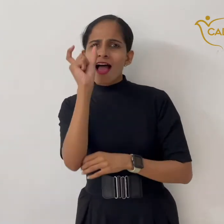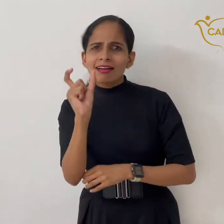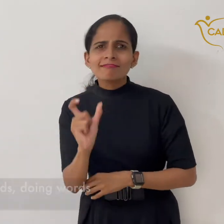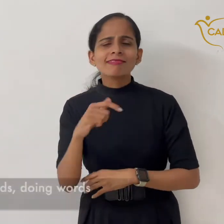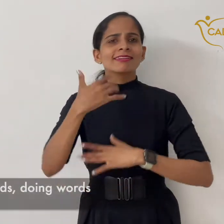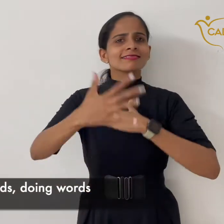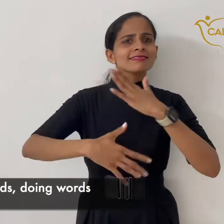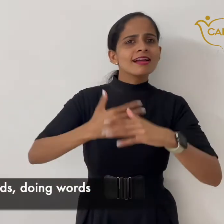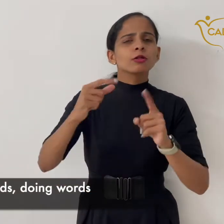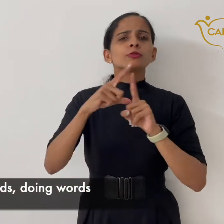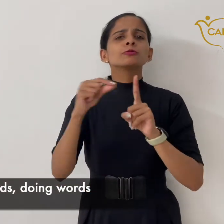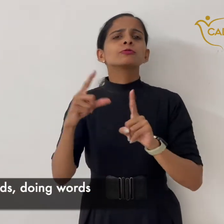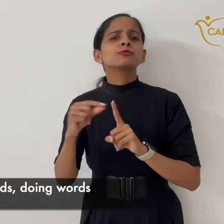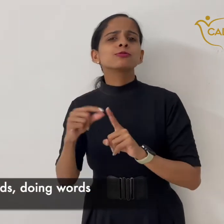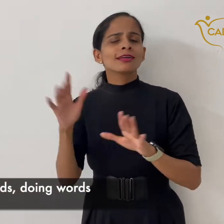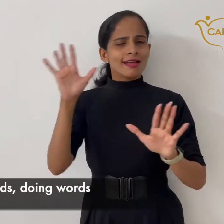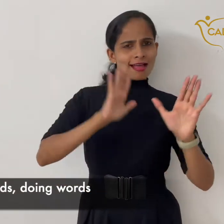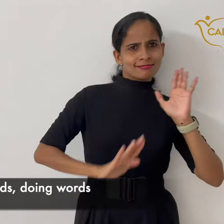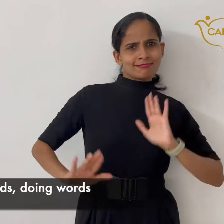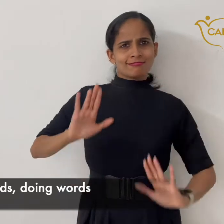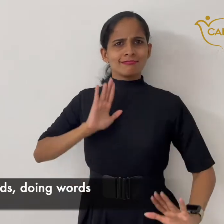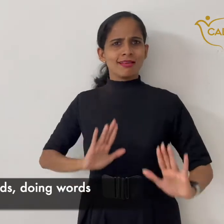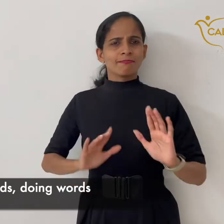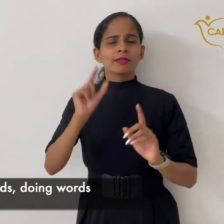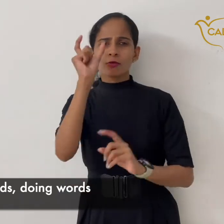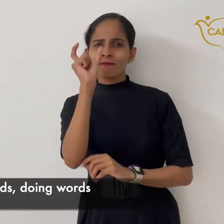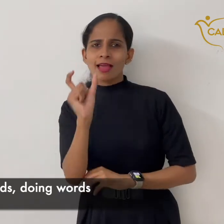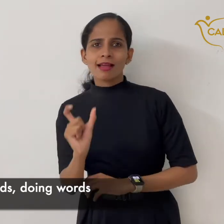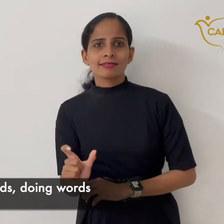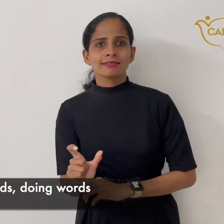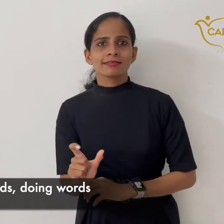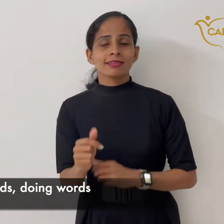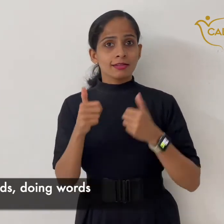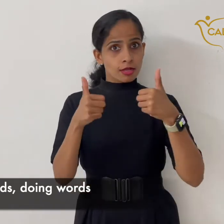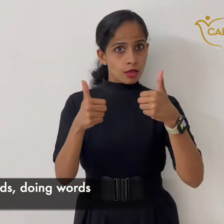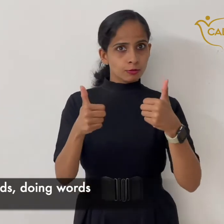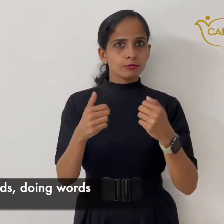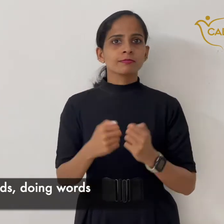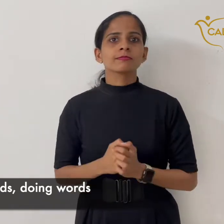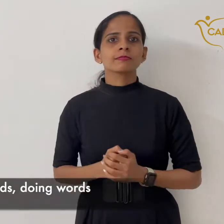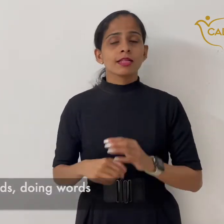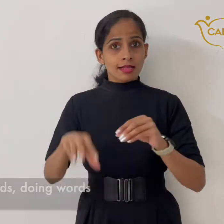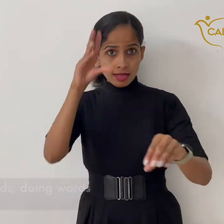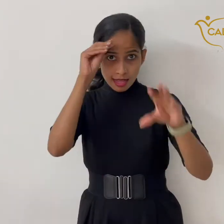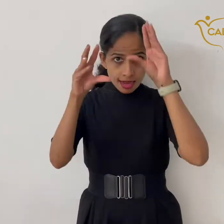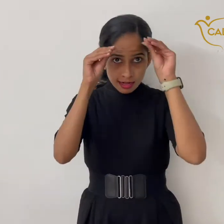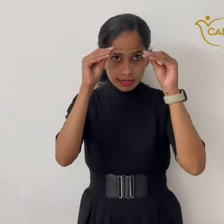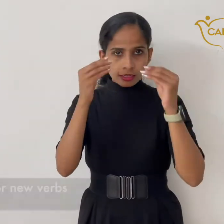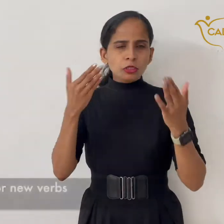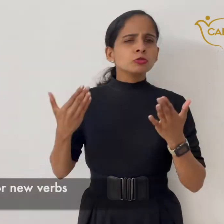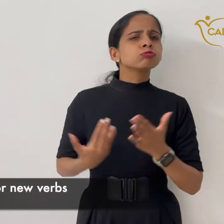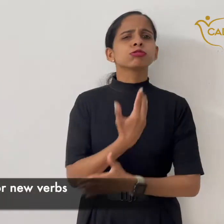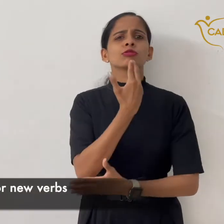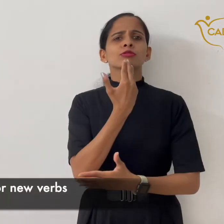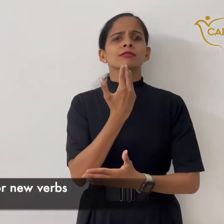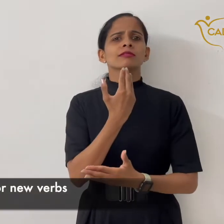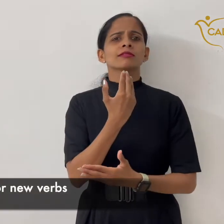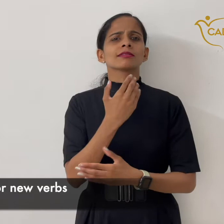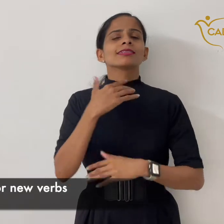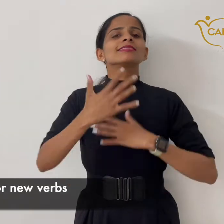Verbs are action words doing words so let's learn science